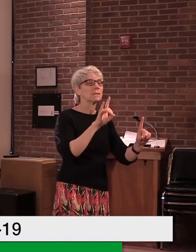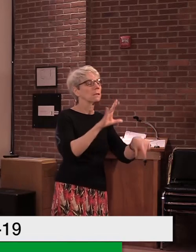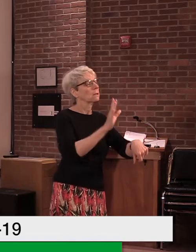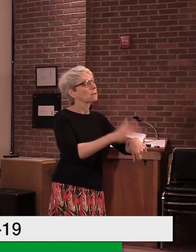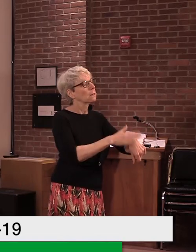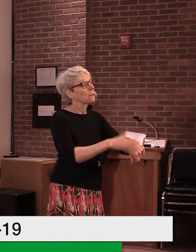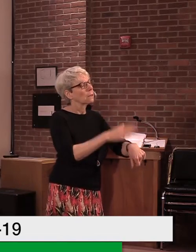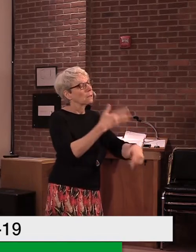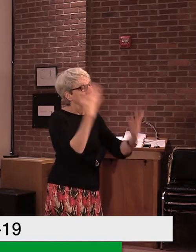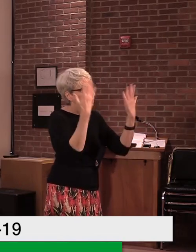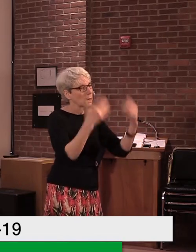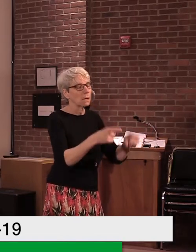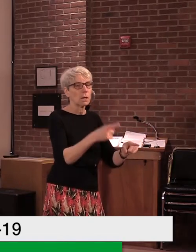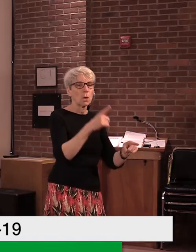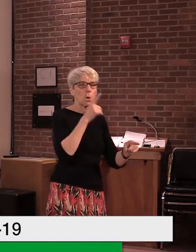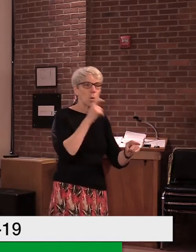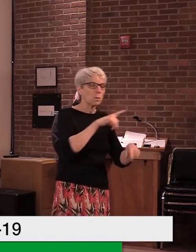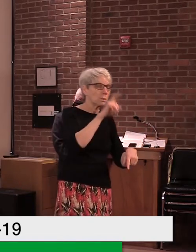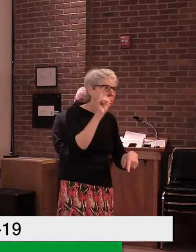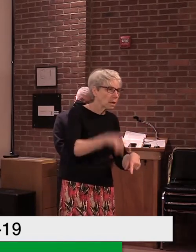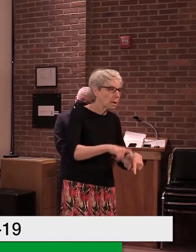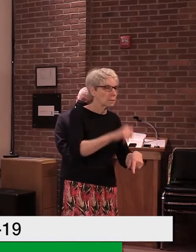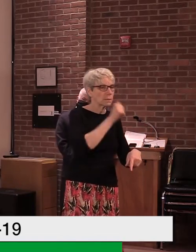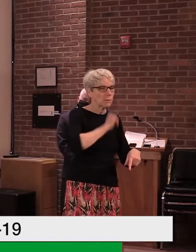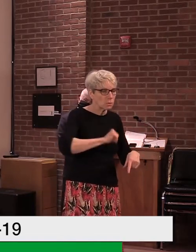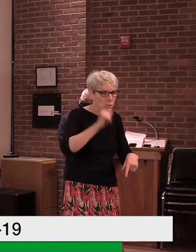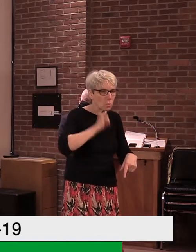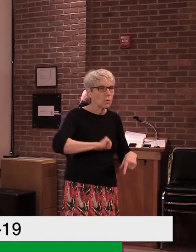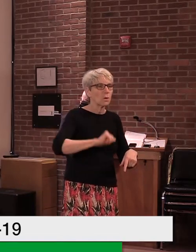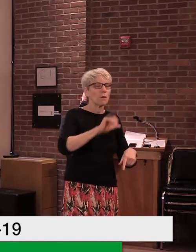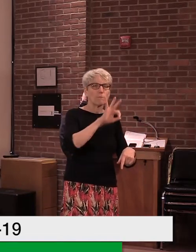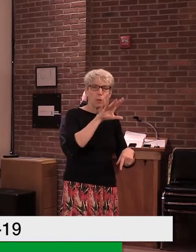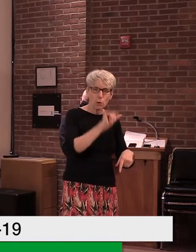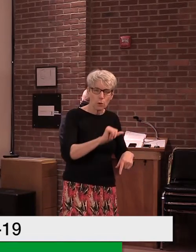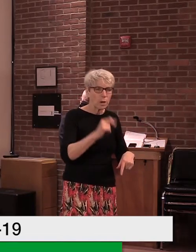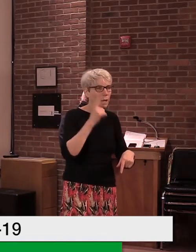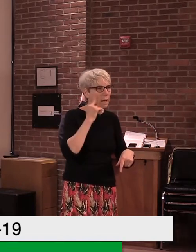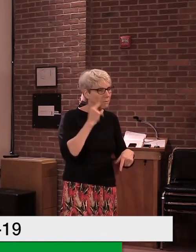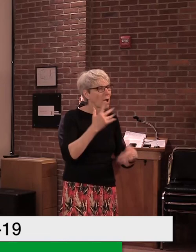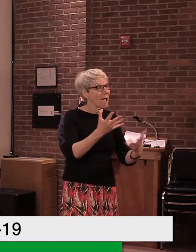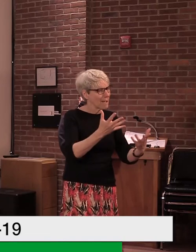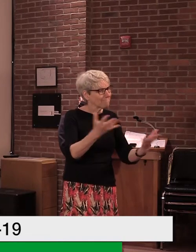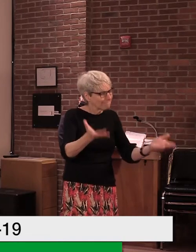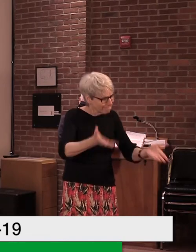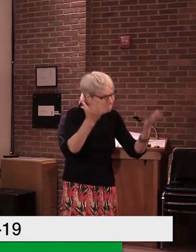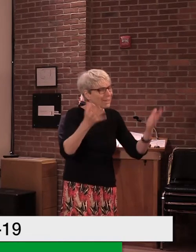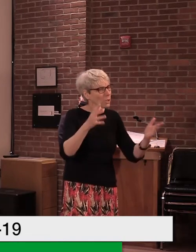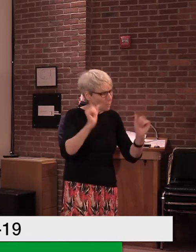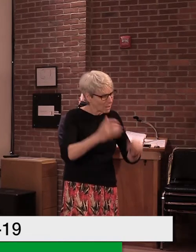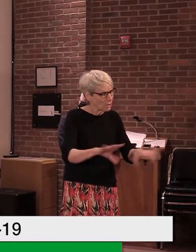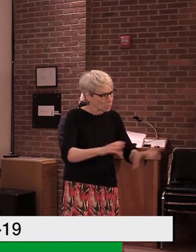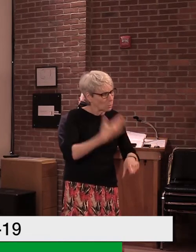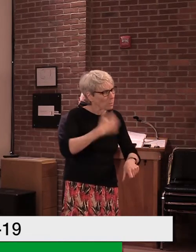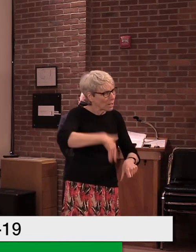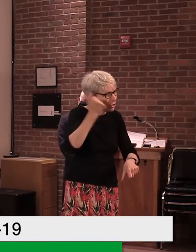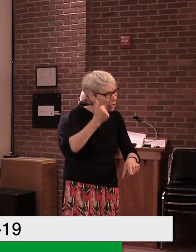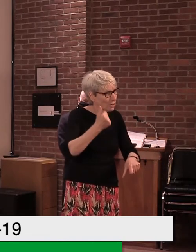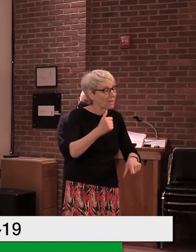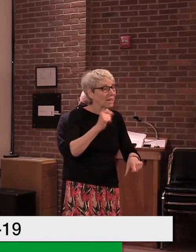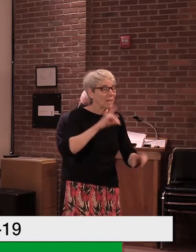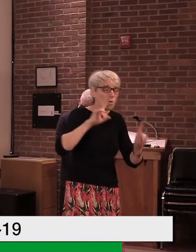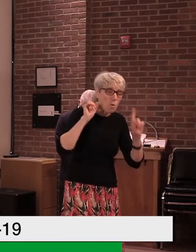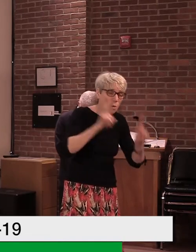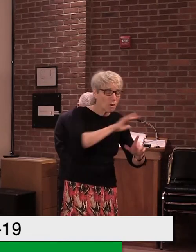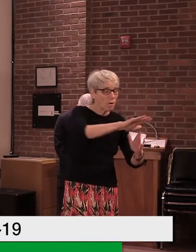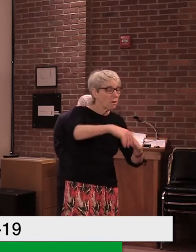the worst experience recently with the virus that there is hope for them. And if they do implement all